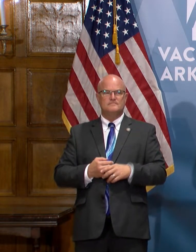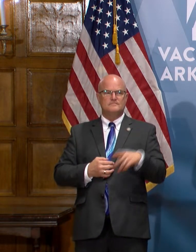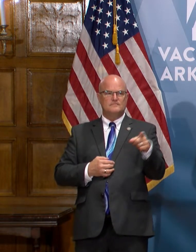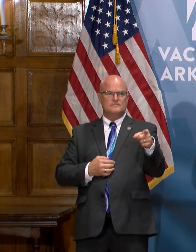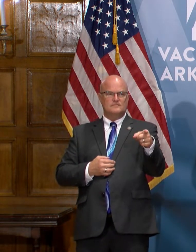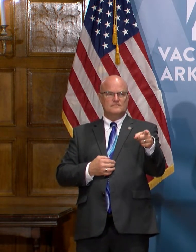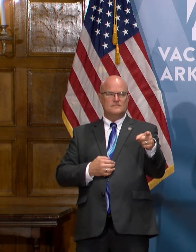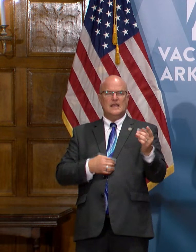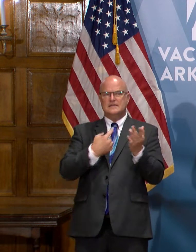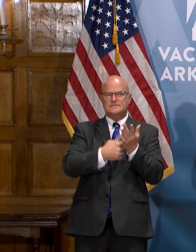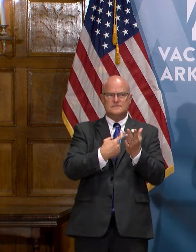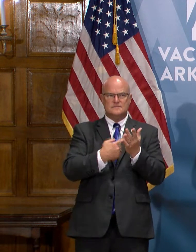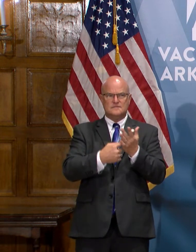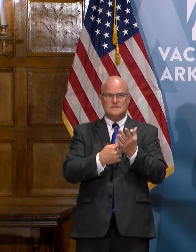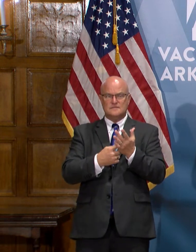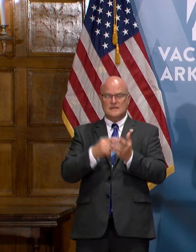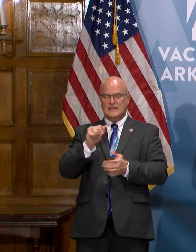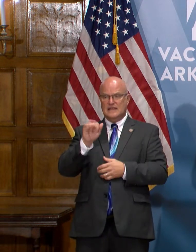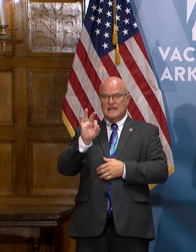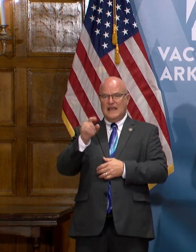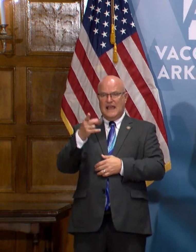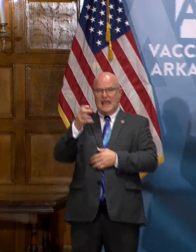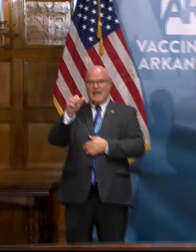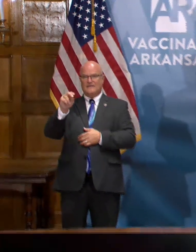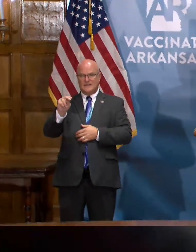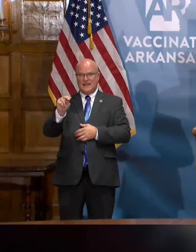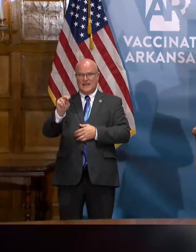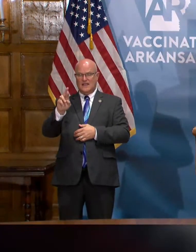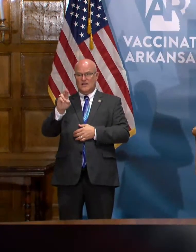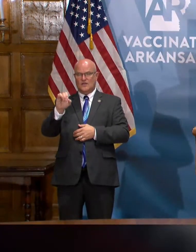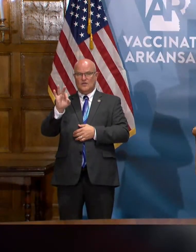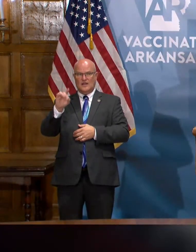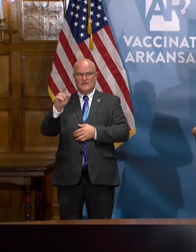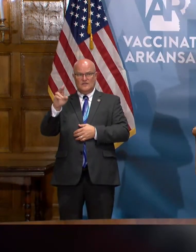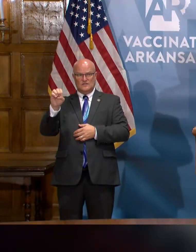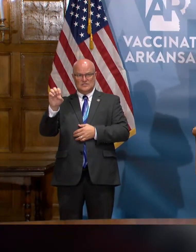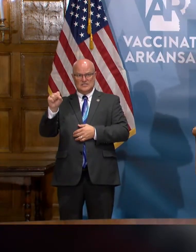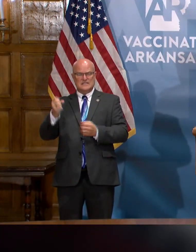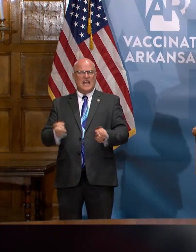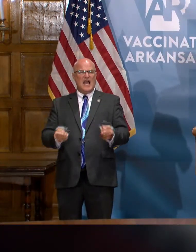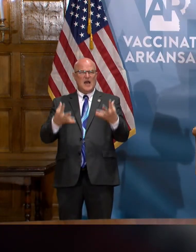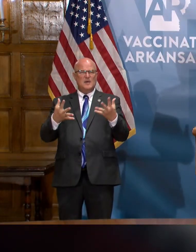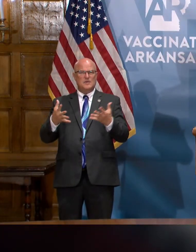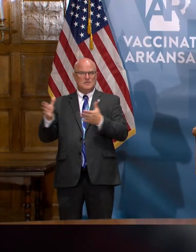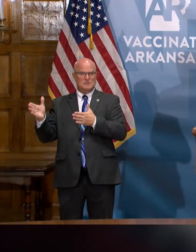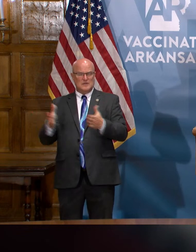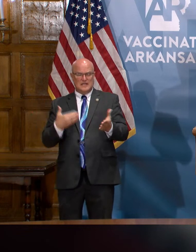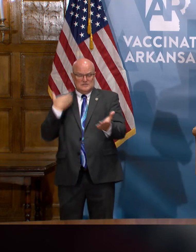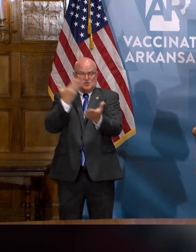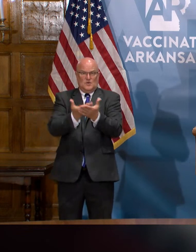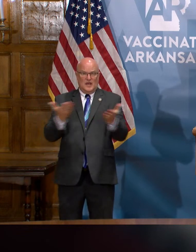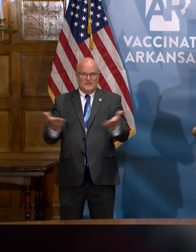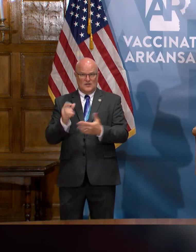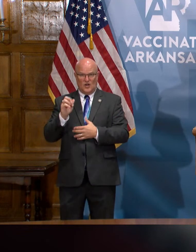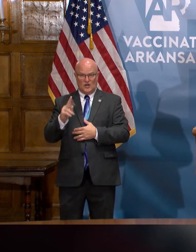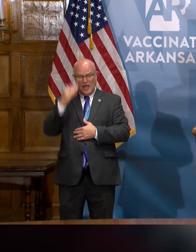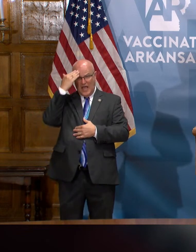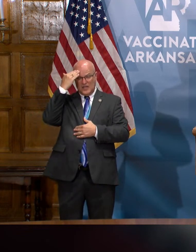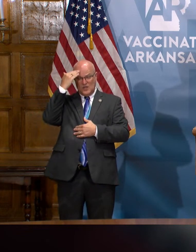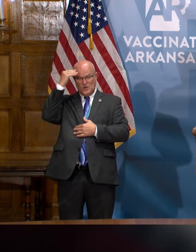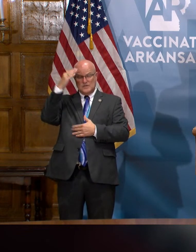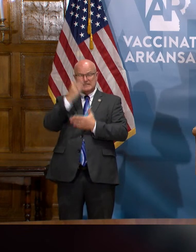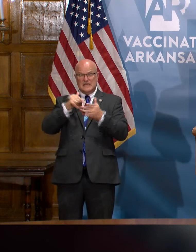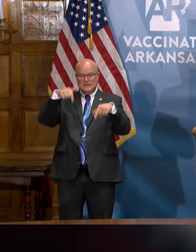I wanted to talk about Afghan refugees. How many are we planning to get? I know there's some that are expected in Little Rock within